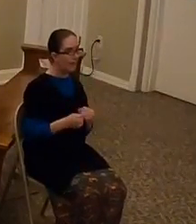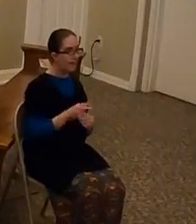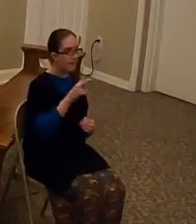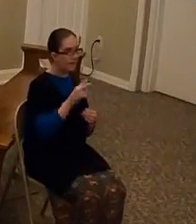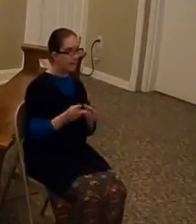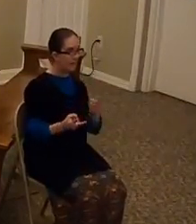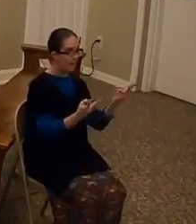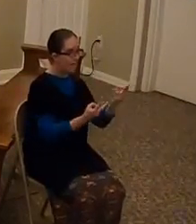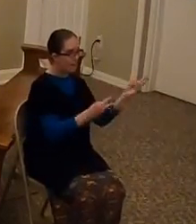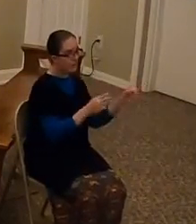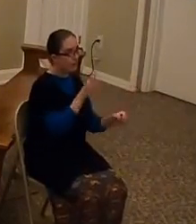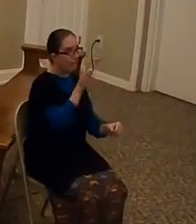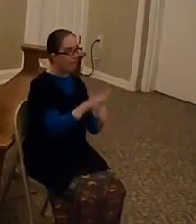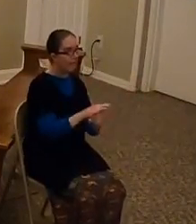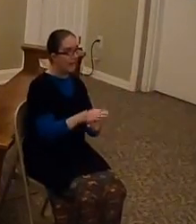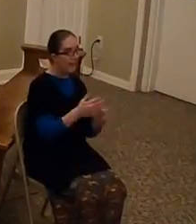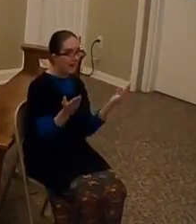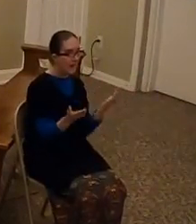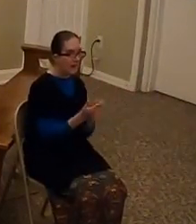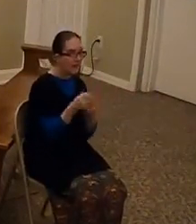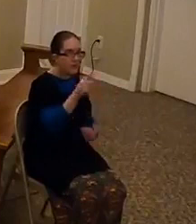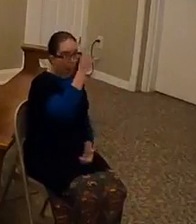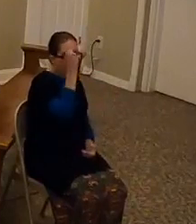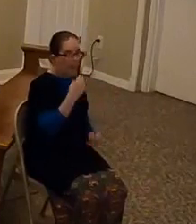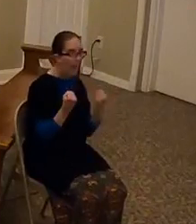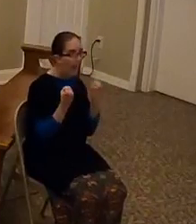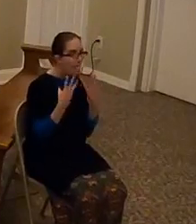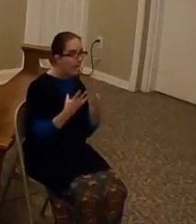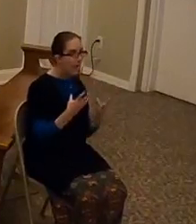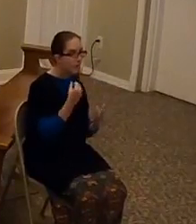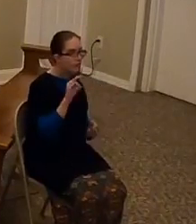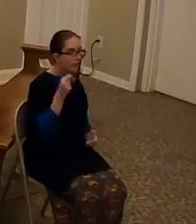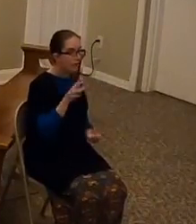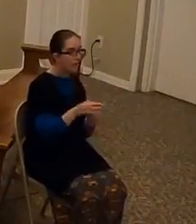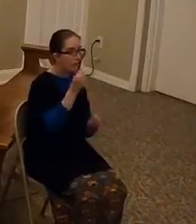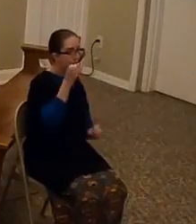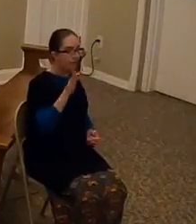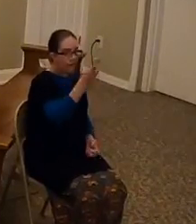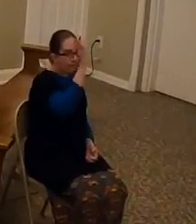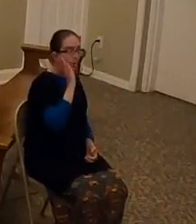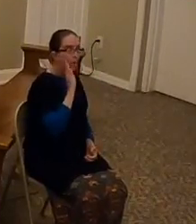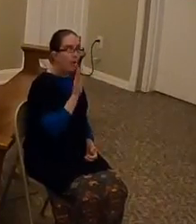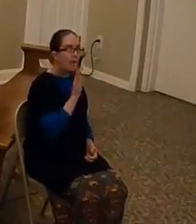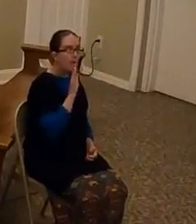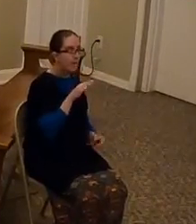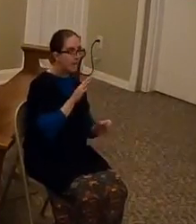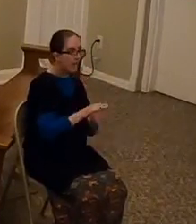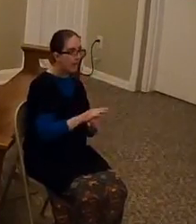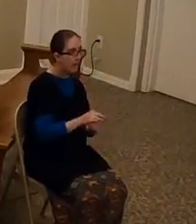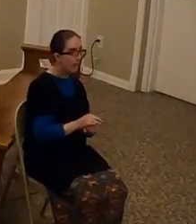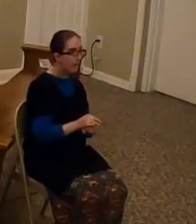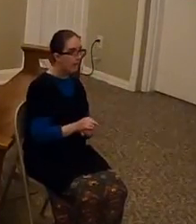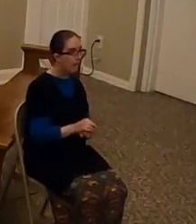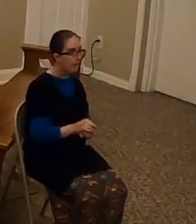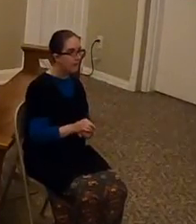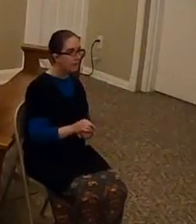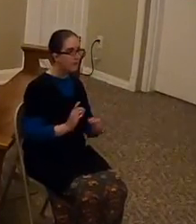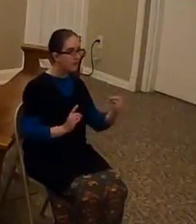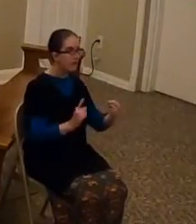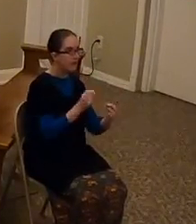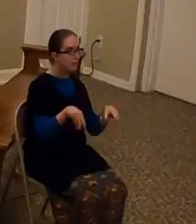oil. Now here's the question. How much of the Spirit of God will be enough to get us to the marriage supper of the